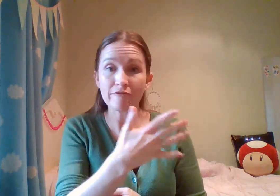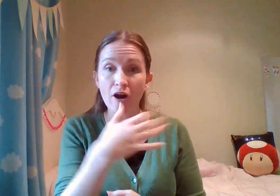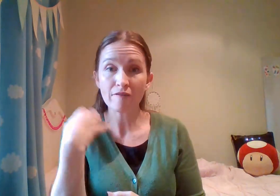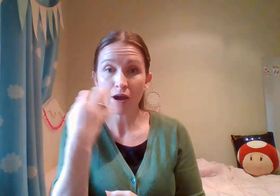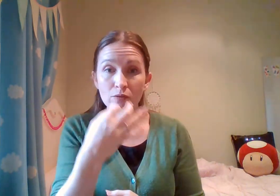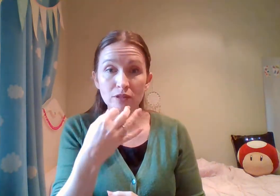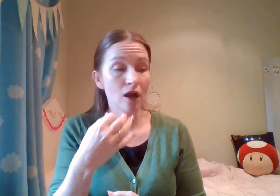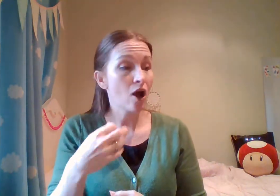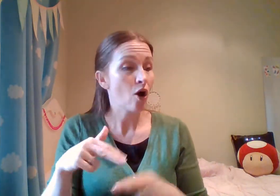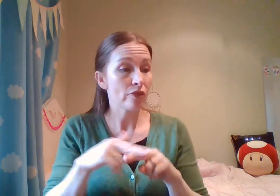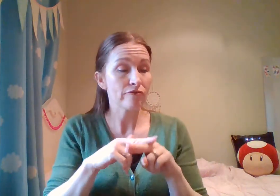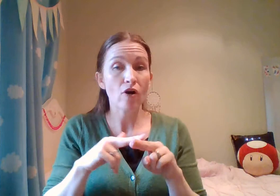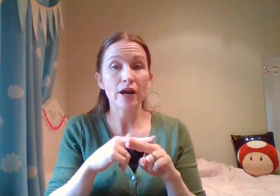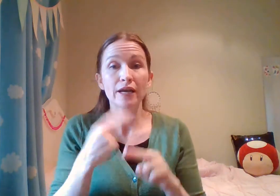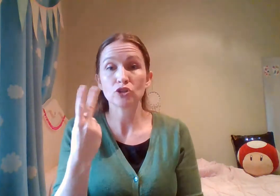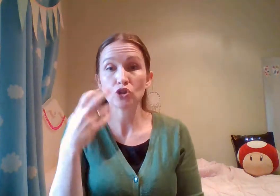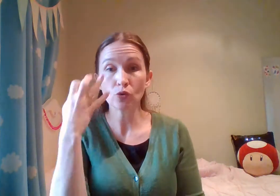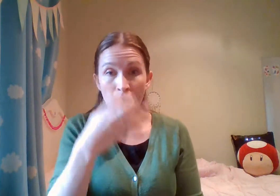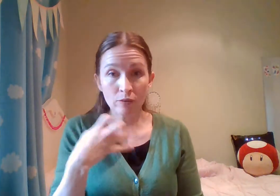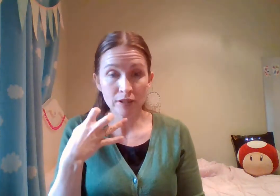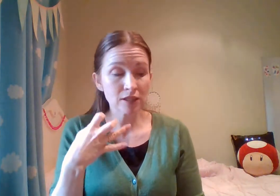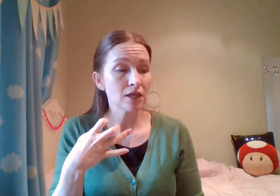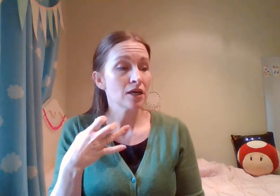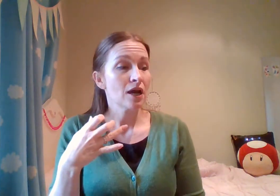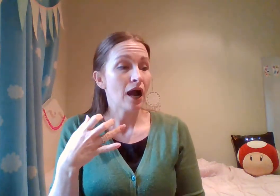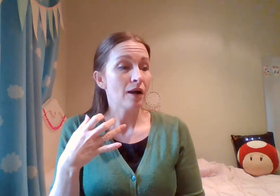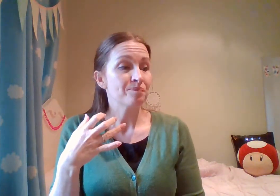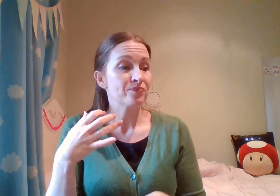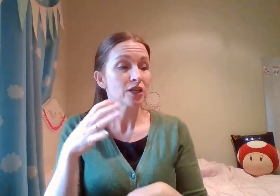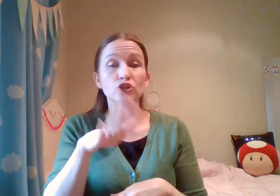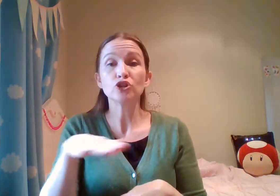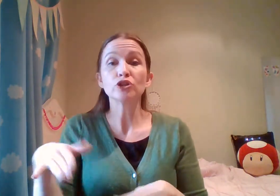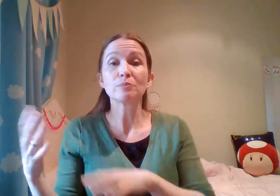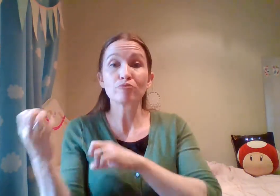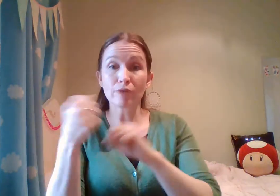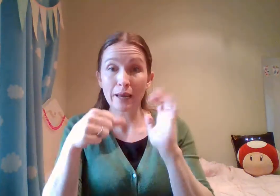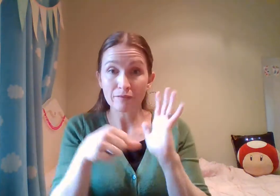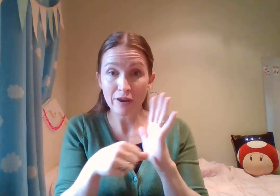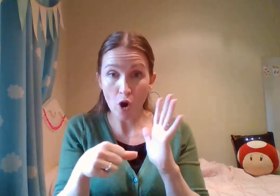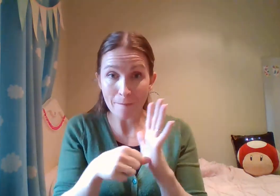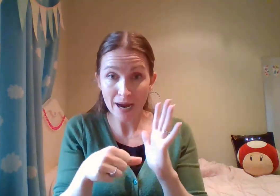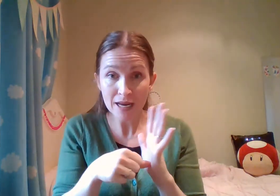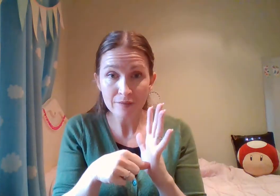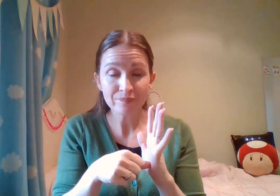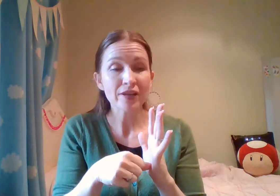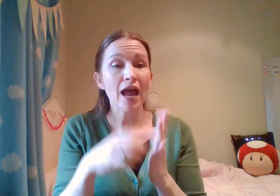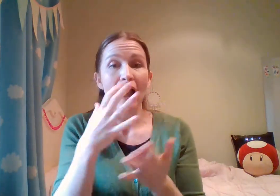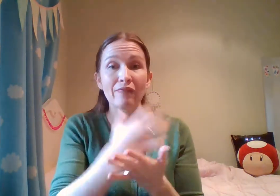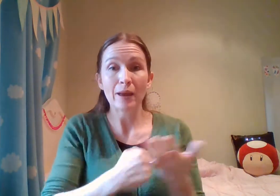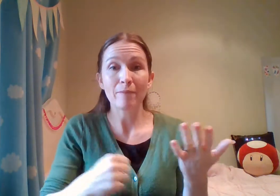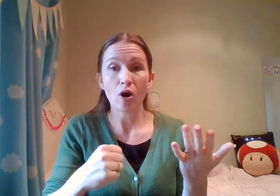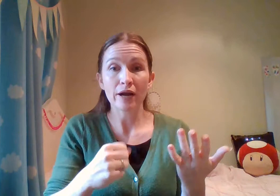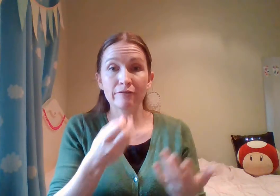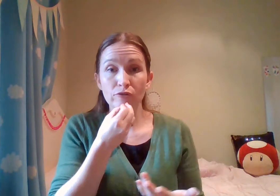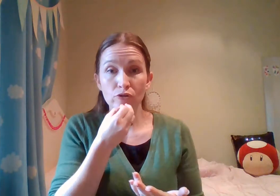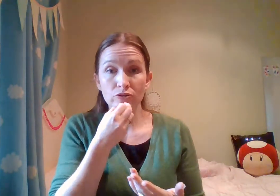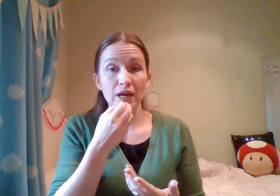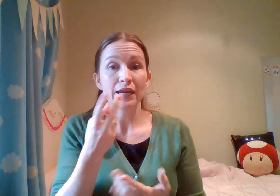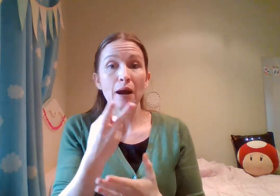1.5 hours. On the Friday, it's 2 hours. Students bring their own money and they buy food. Now,